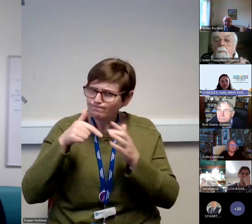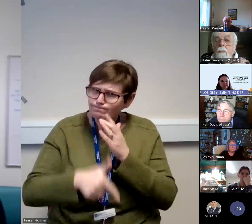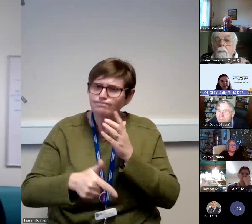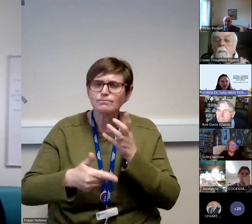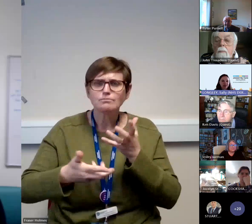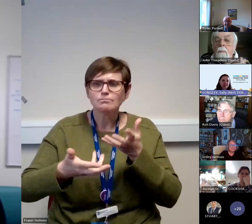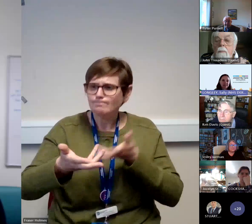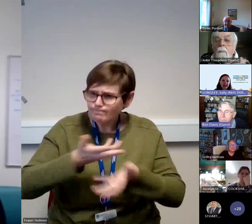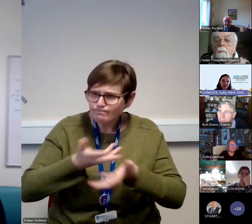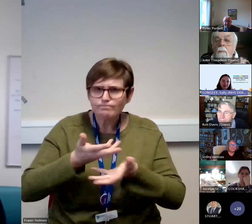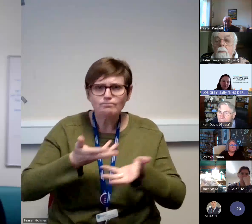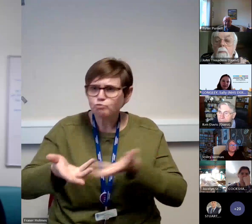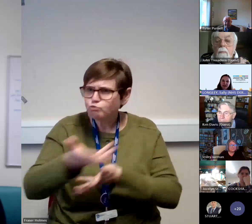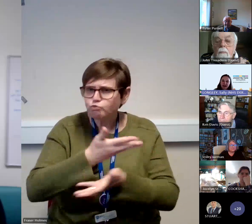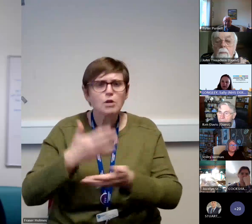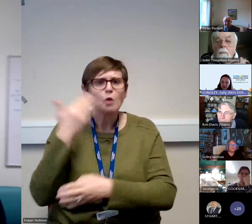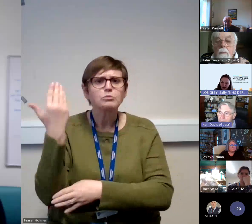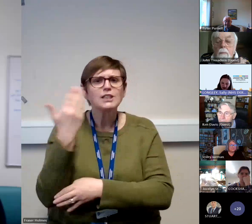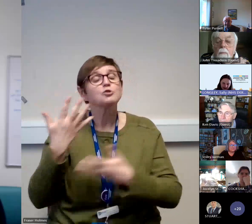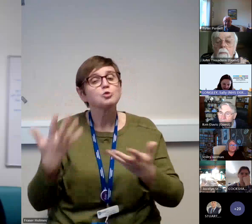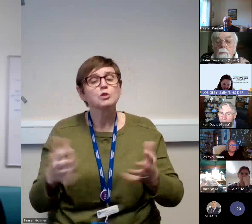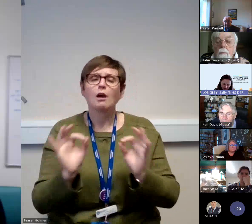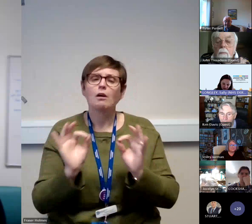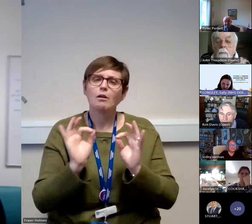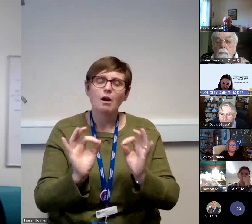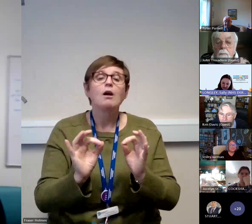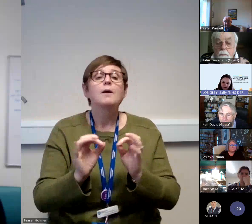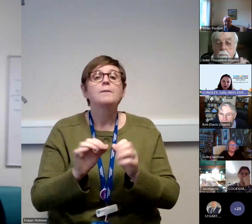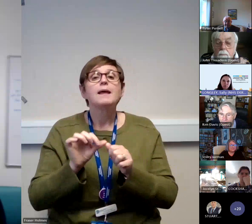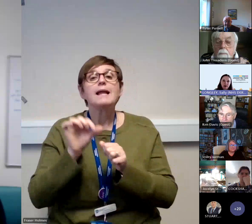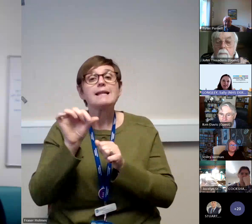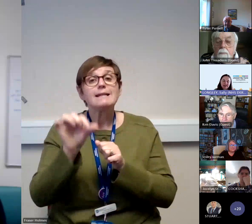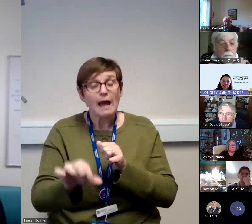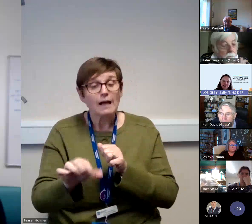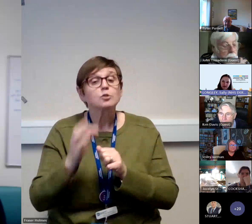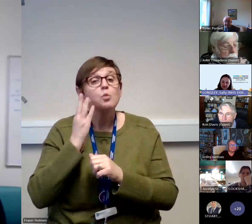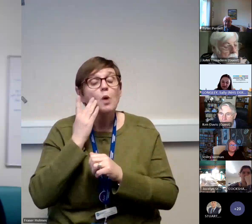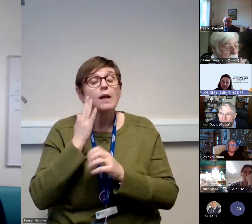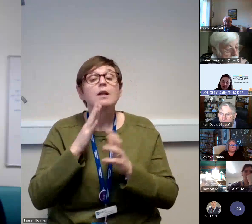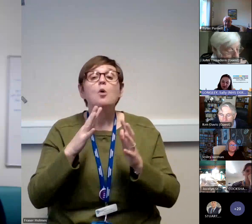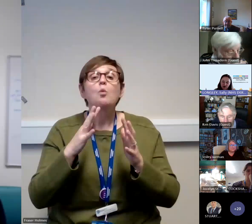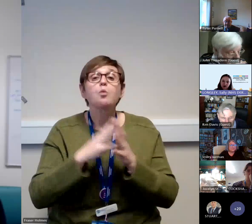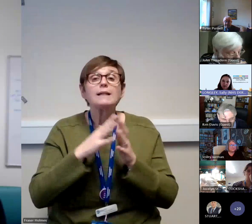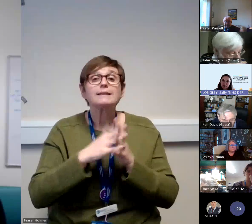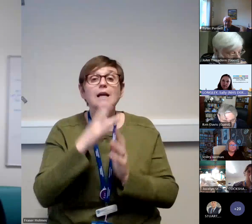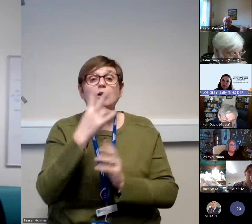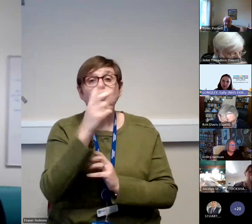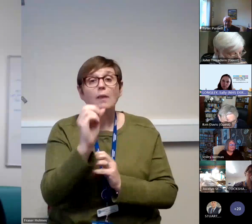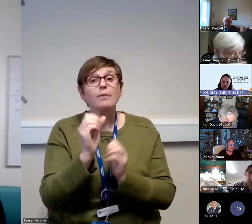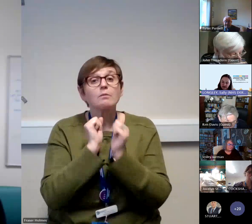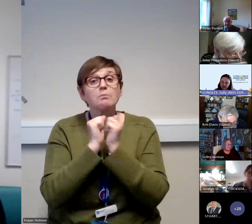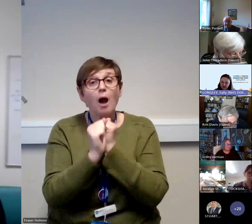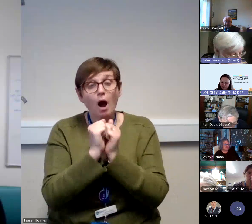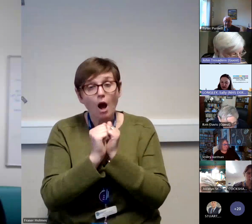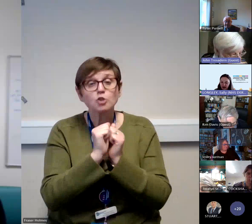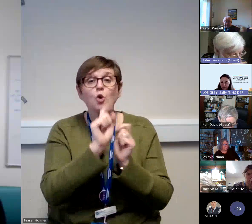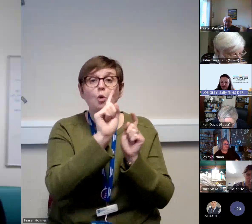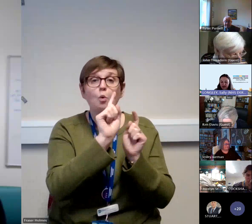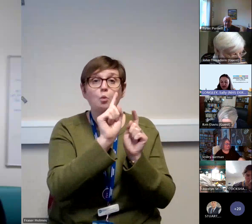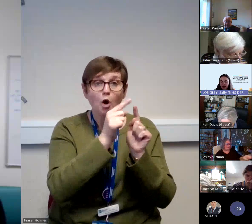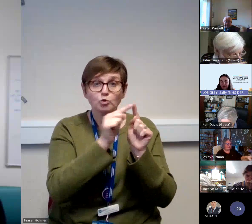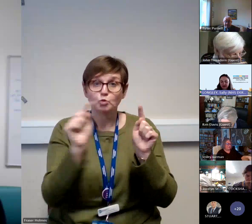discussion, conversation, presentation today. Our next session is on Wednesday, the 20th of March, between 1 and